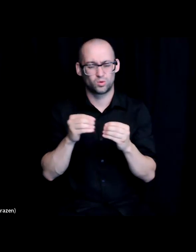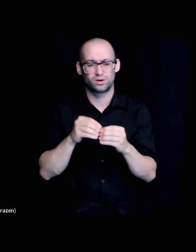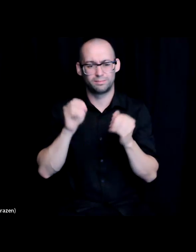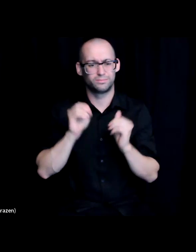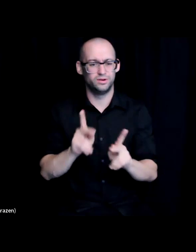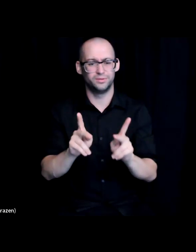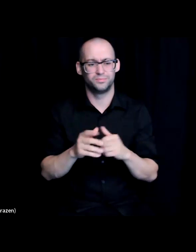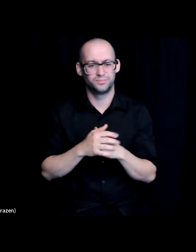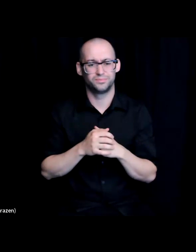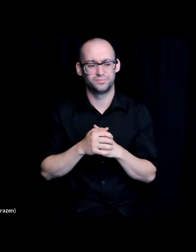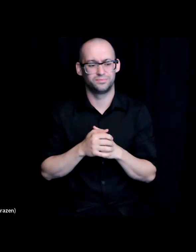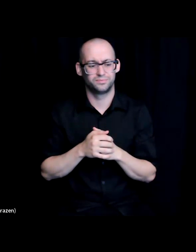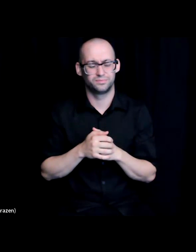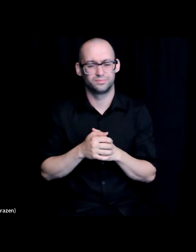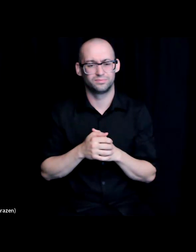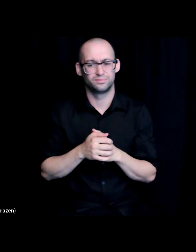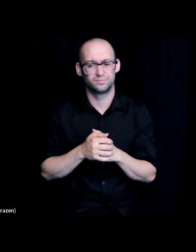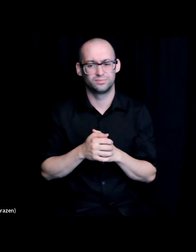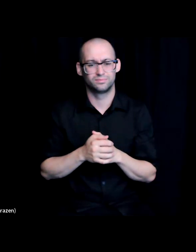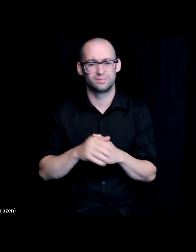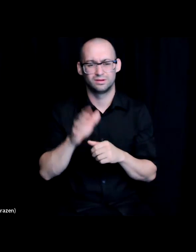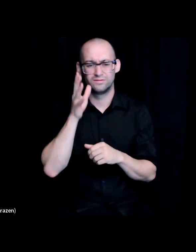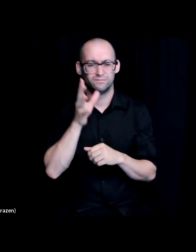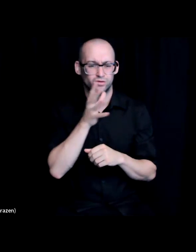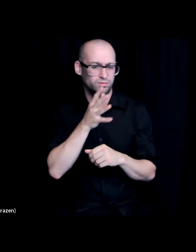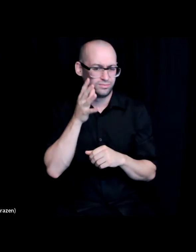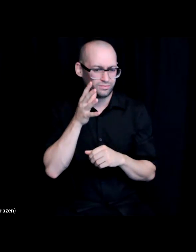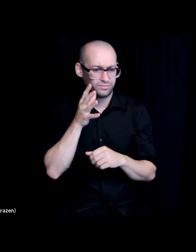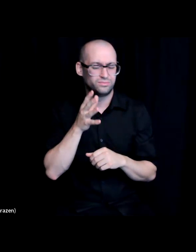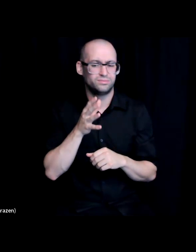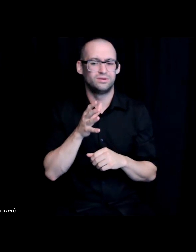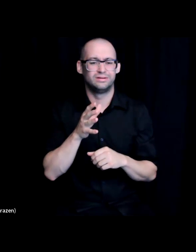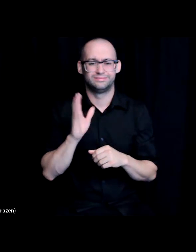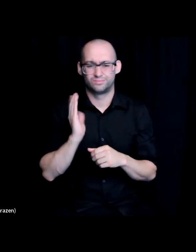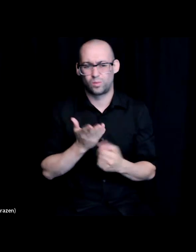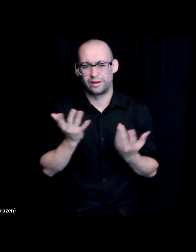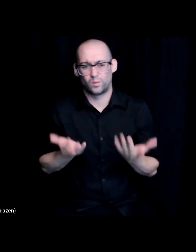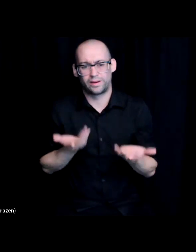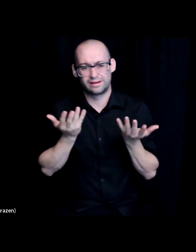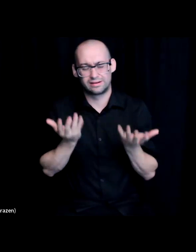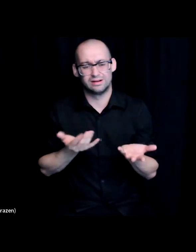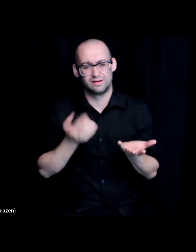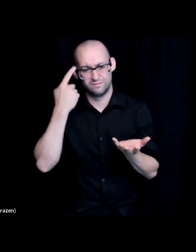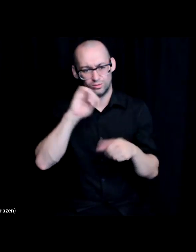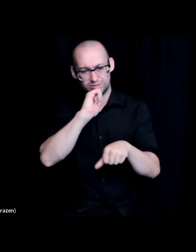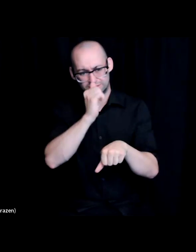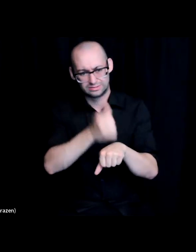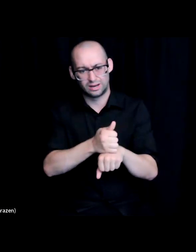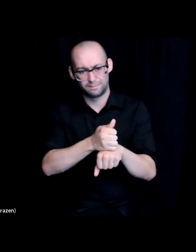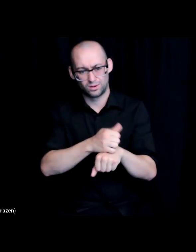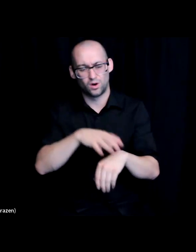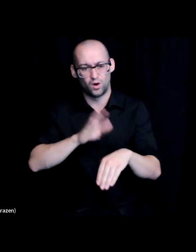livelihoods. And really in agriculture, we have been waiting to implement